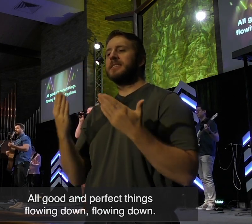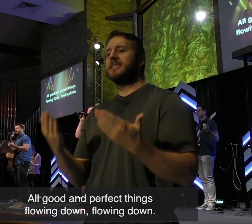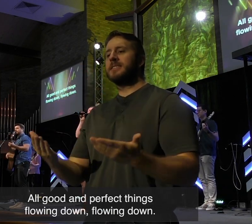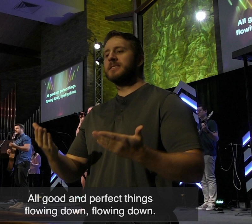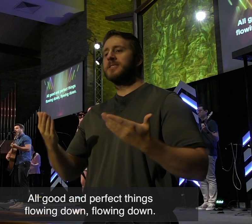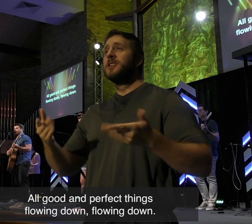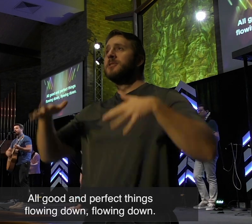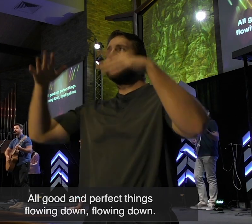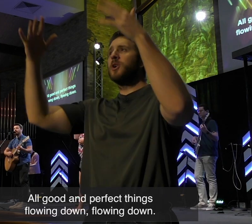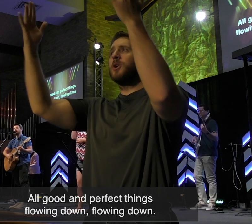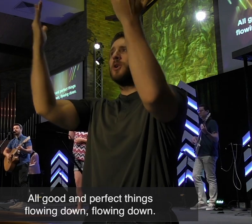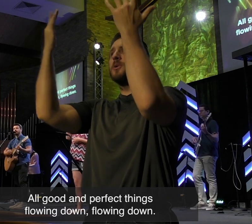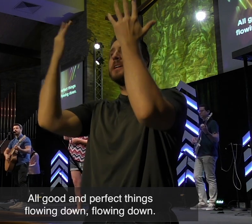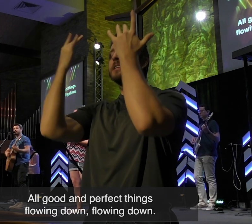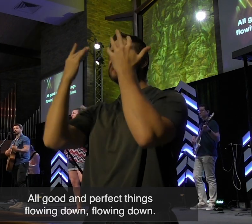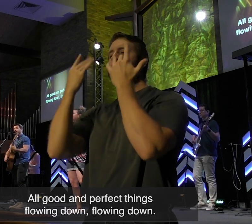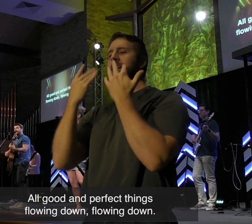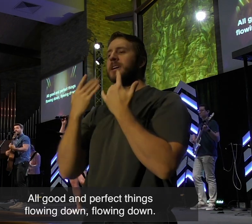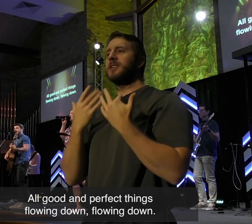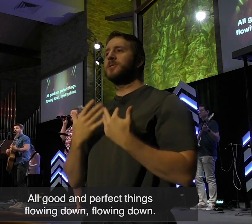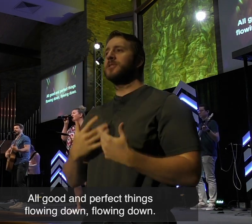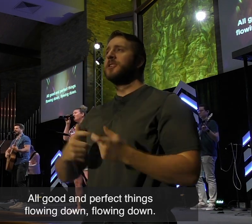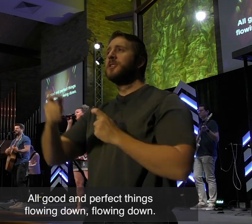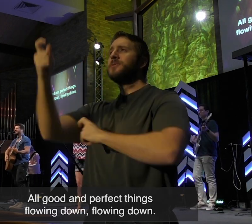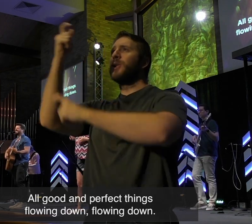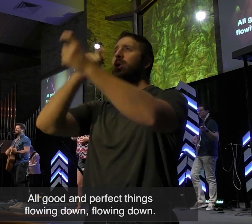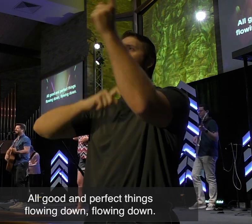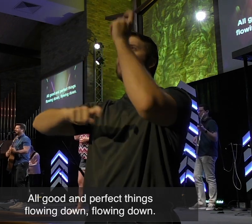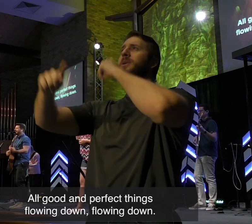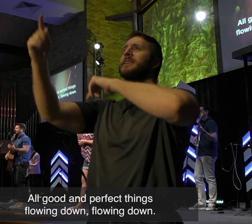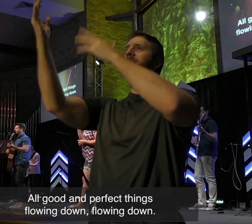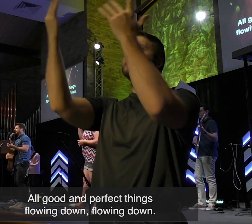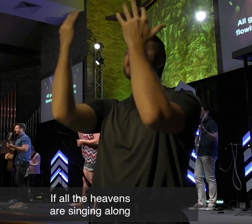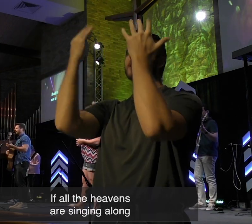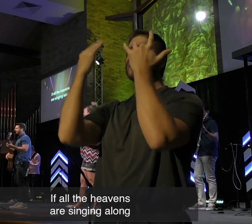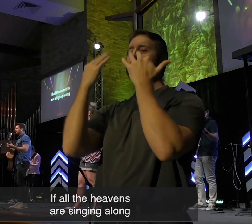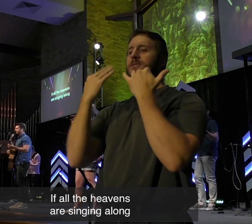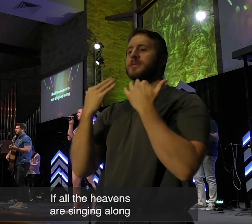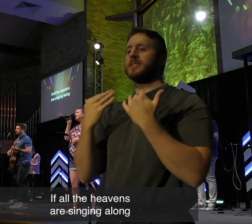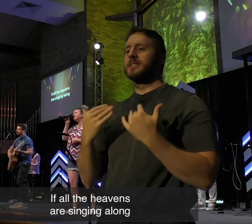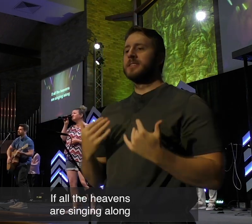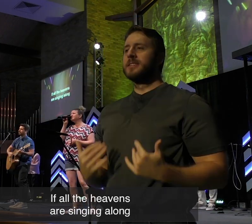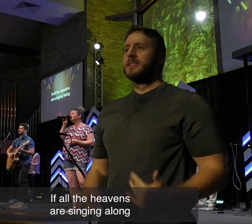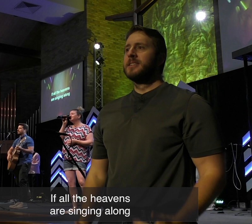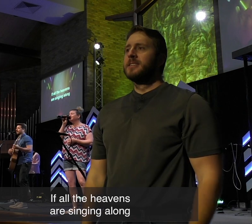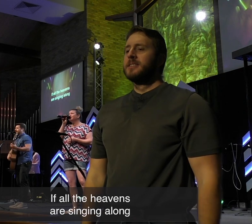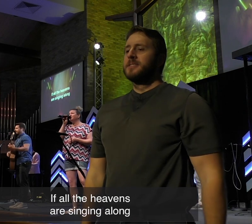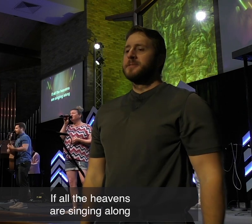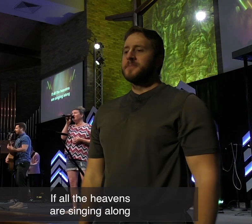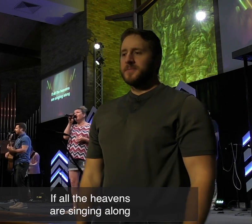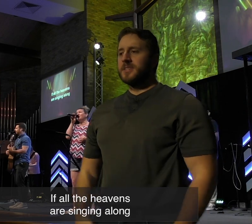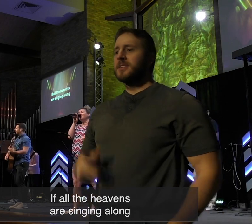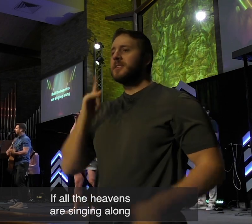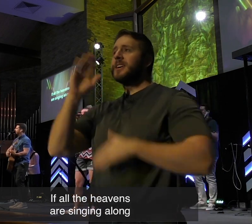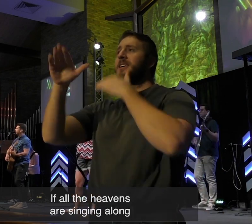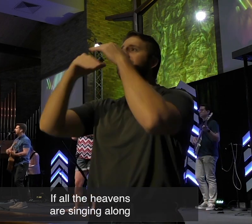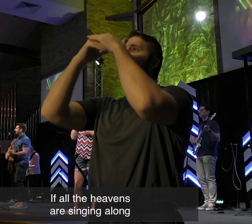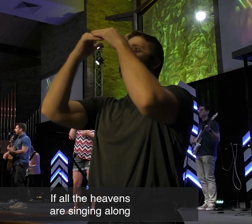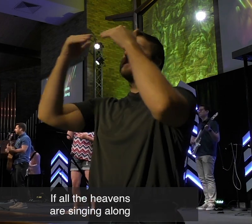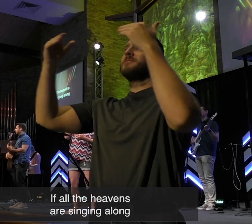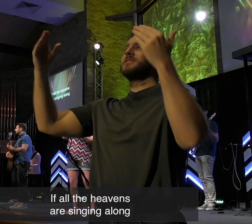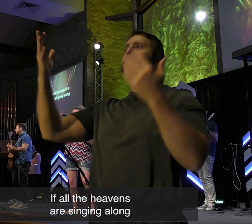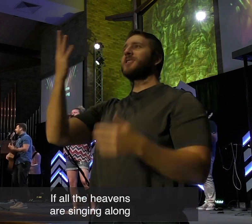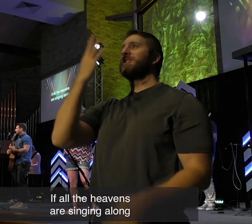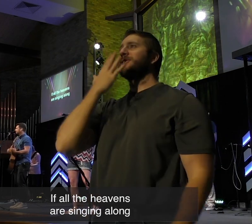perfect things flowing down, flowing down. If all of